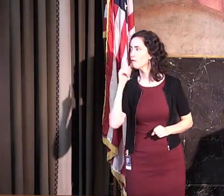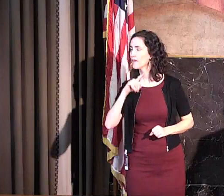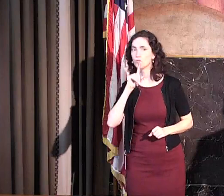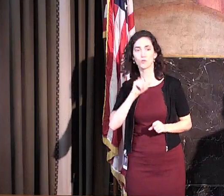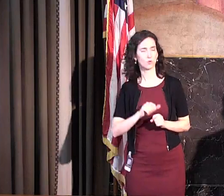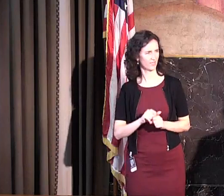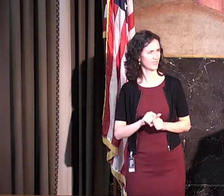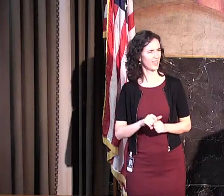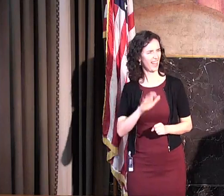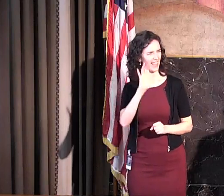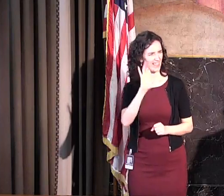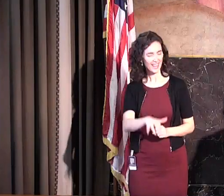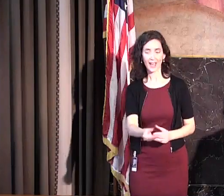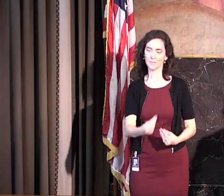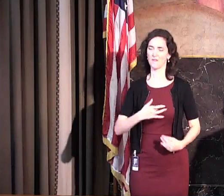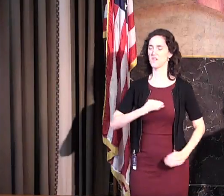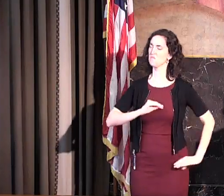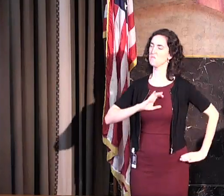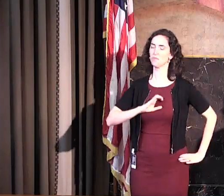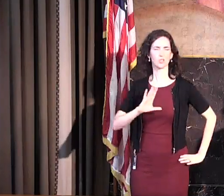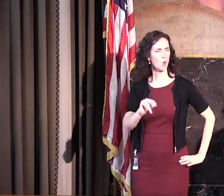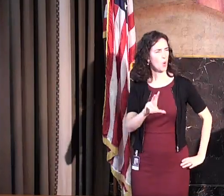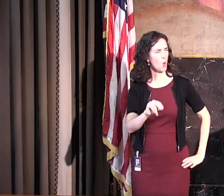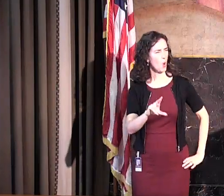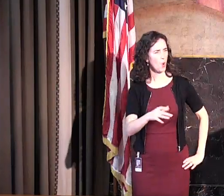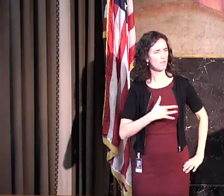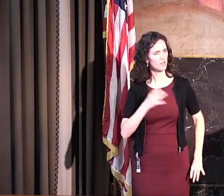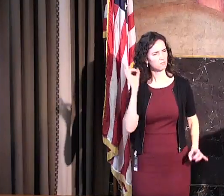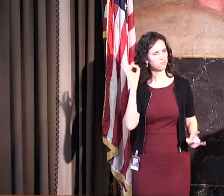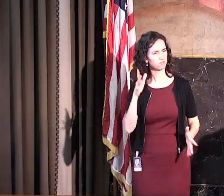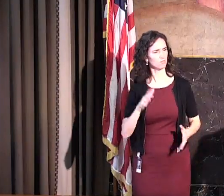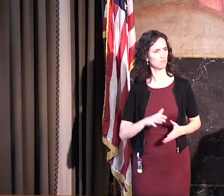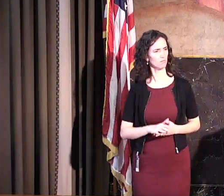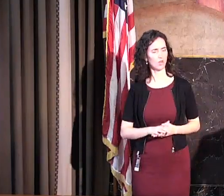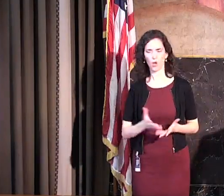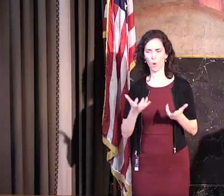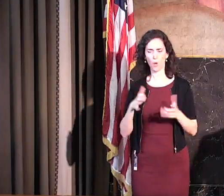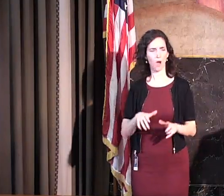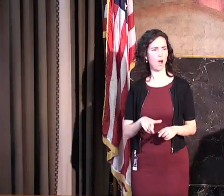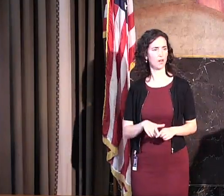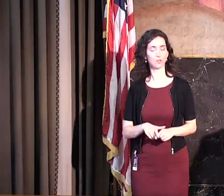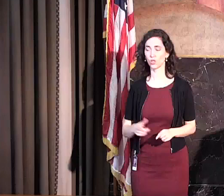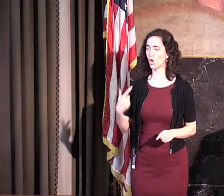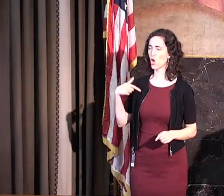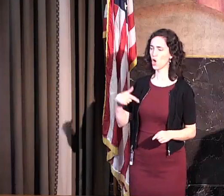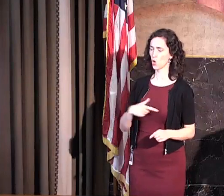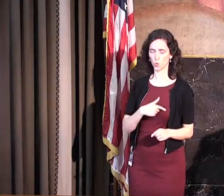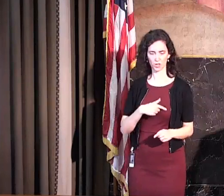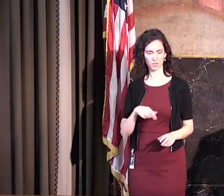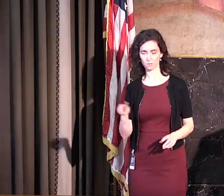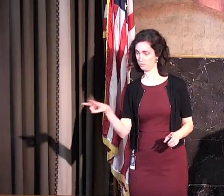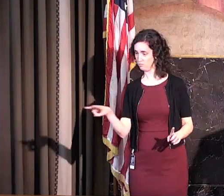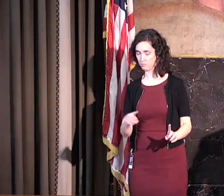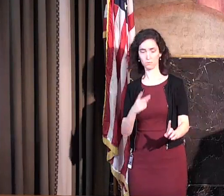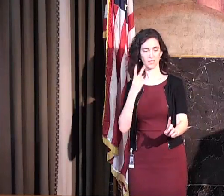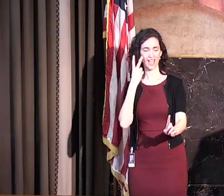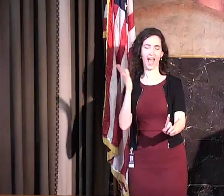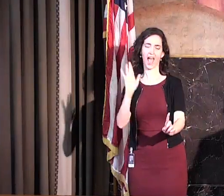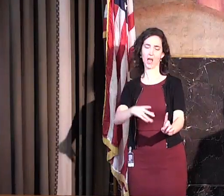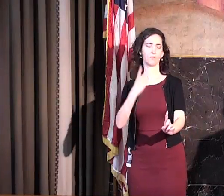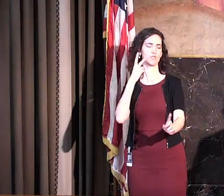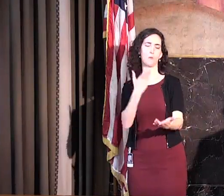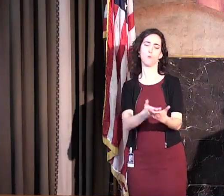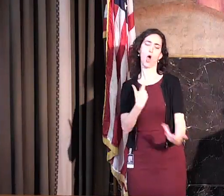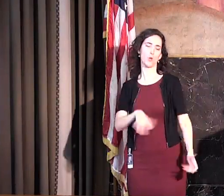There's nothing gratifying about that. There's nothing that causes us to take some delight in saying, see,